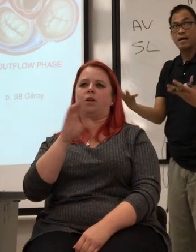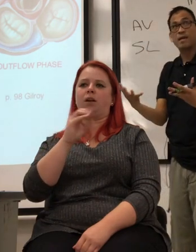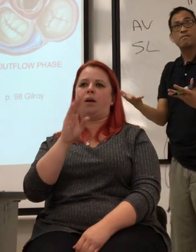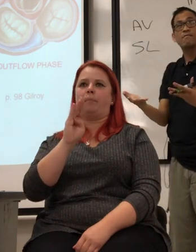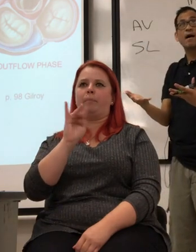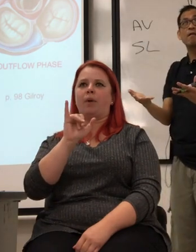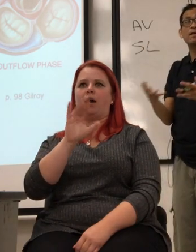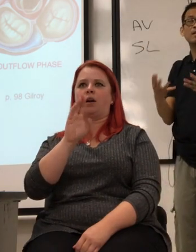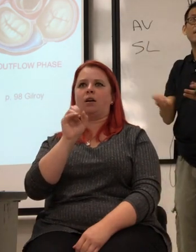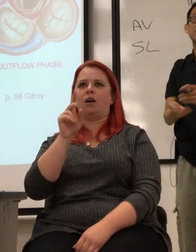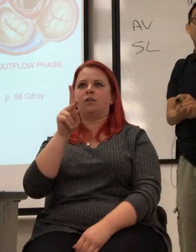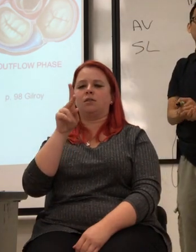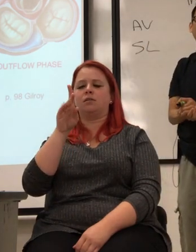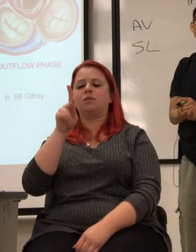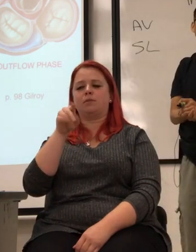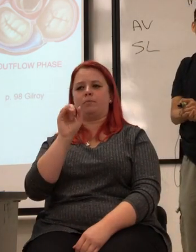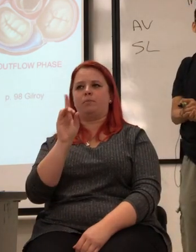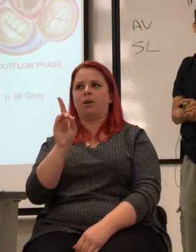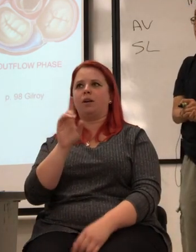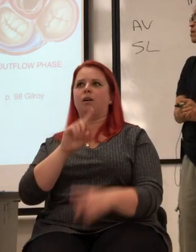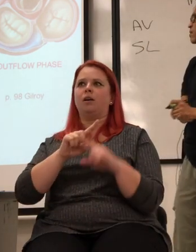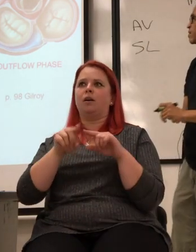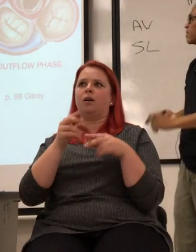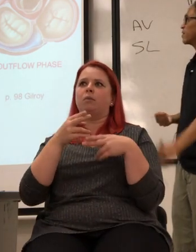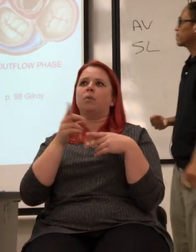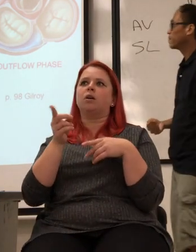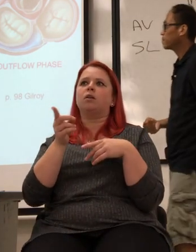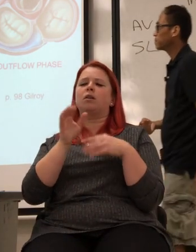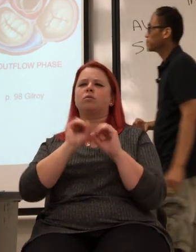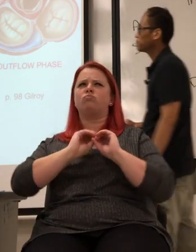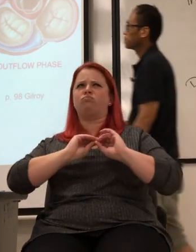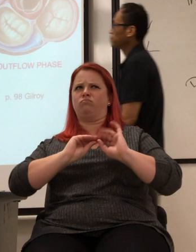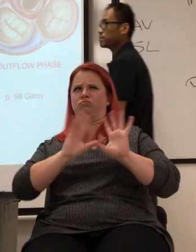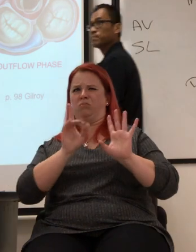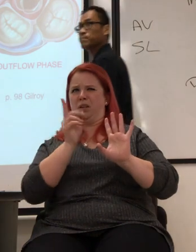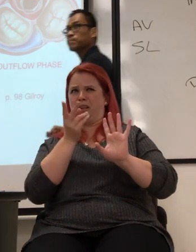are right AV valve and left AV valve. Also, those